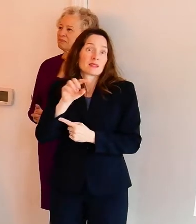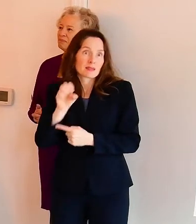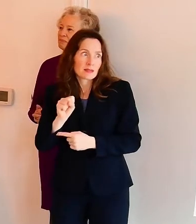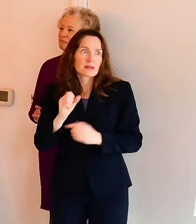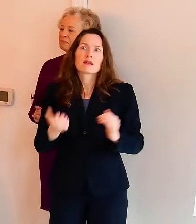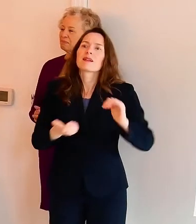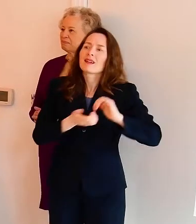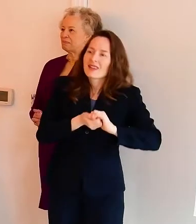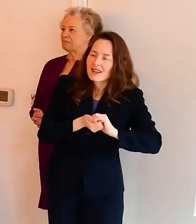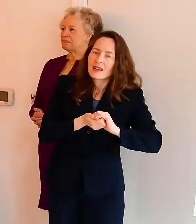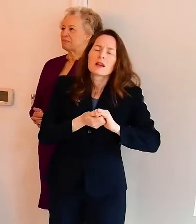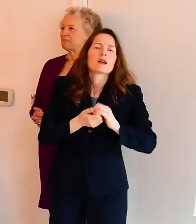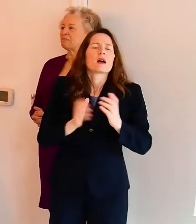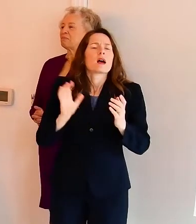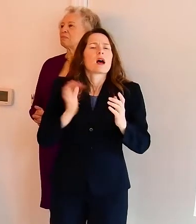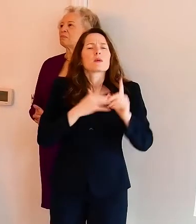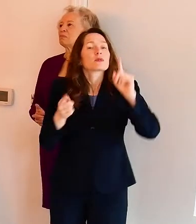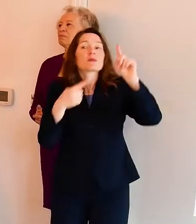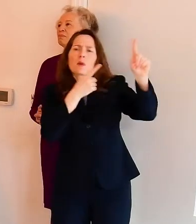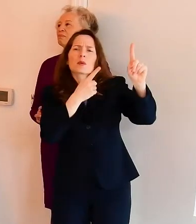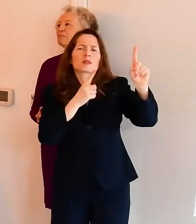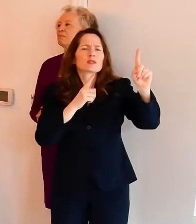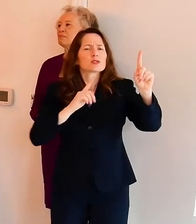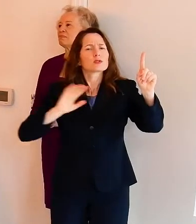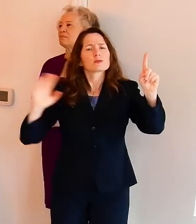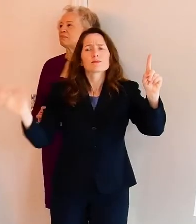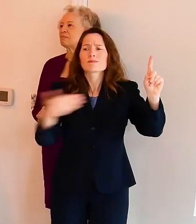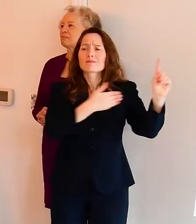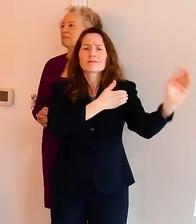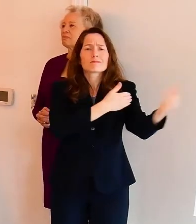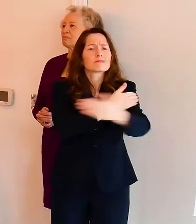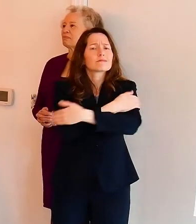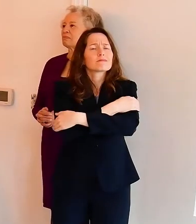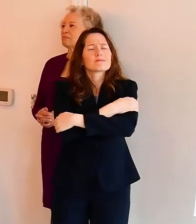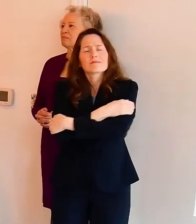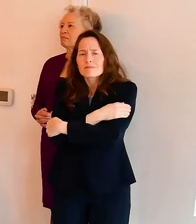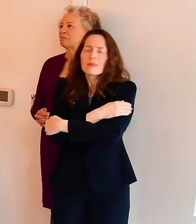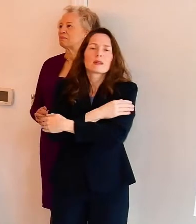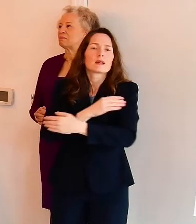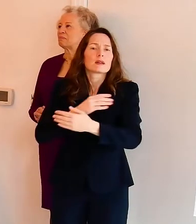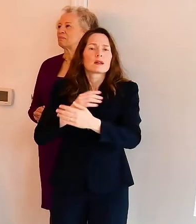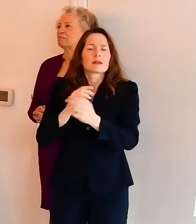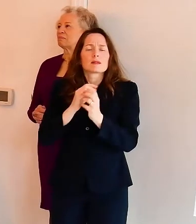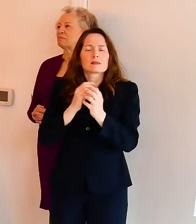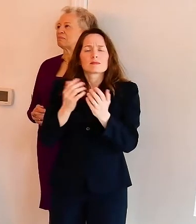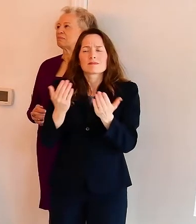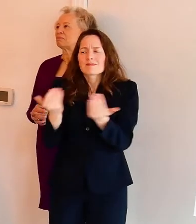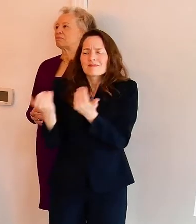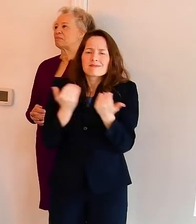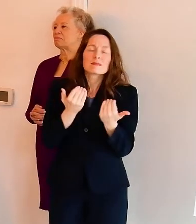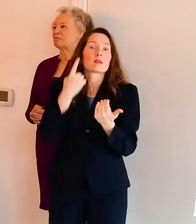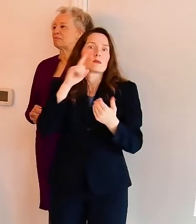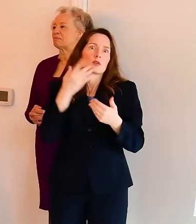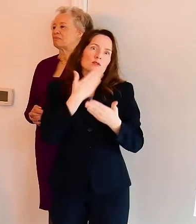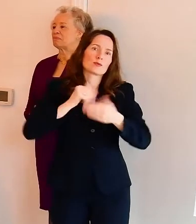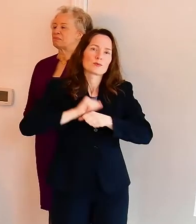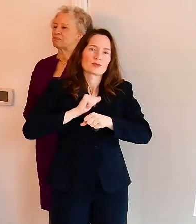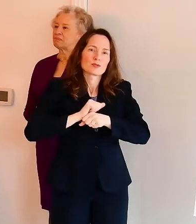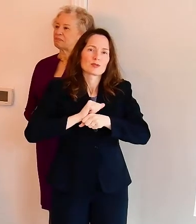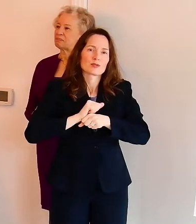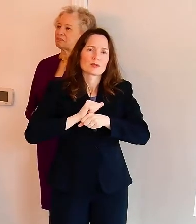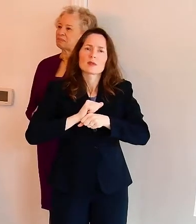sort of around each other, and we pull everybody in, and we bring them together to do good work. That's the whole premise.